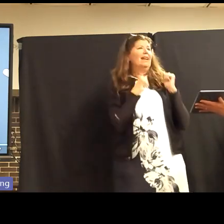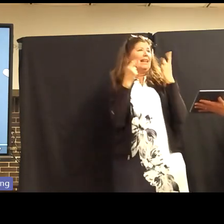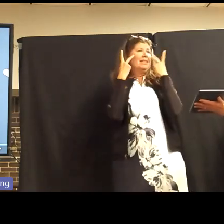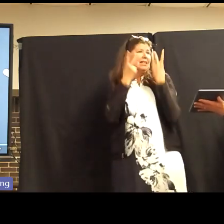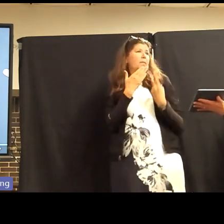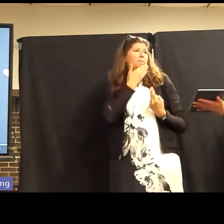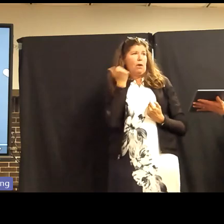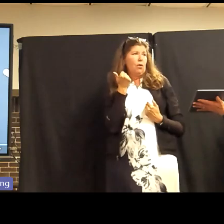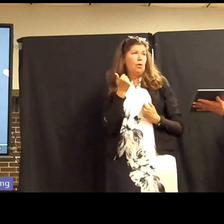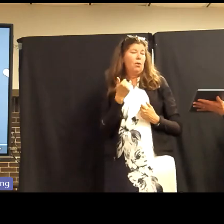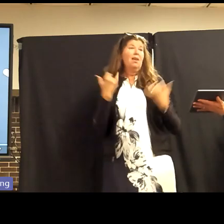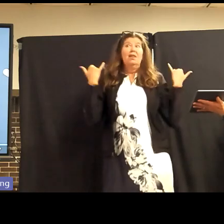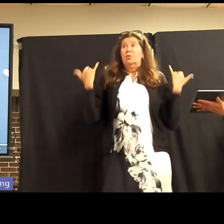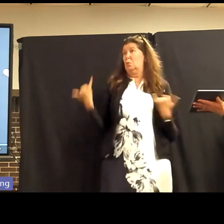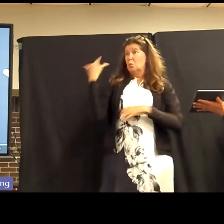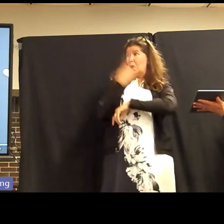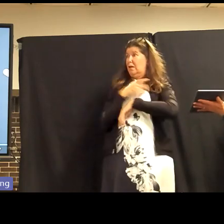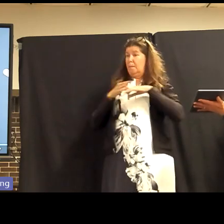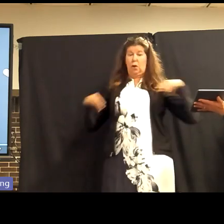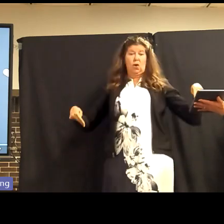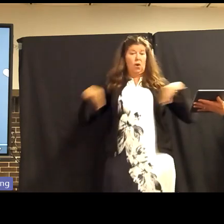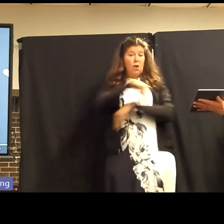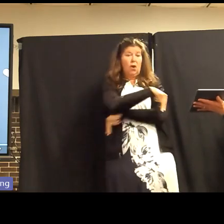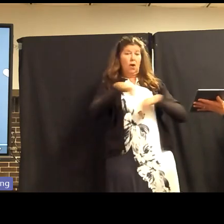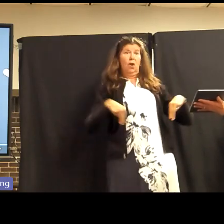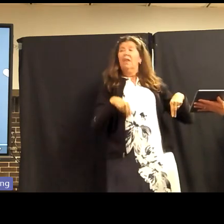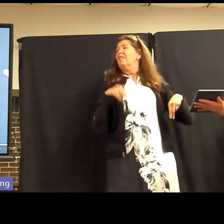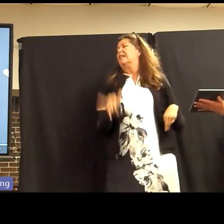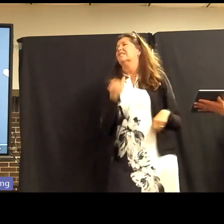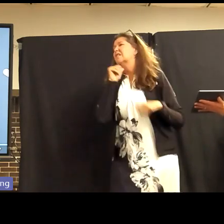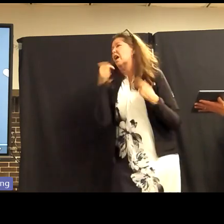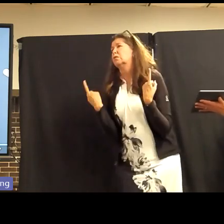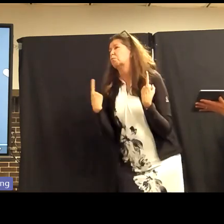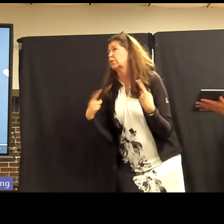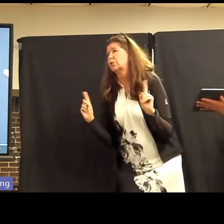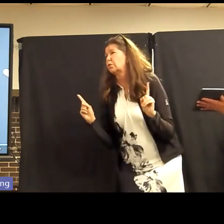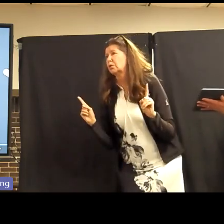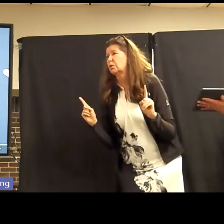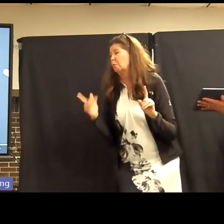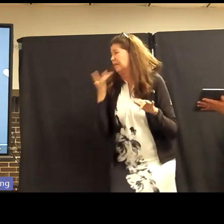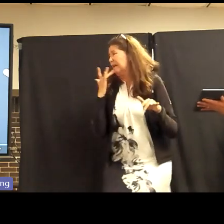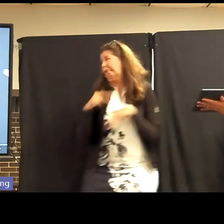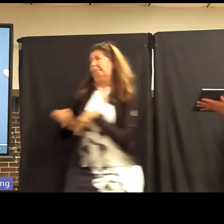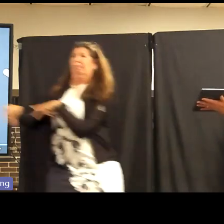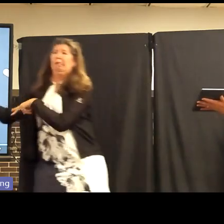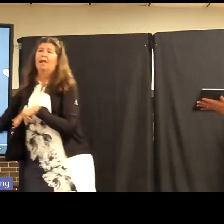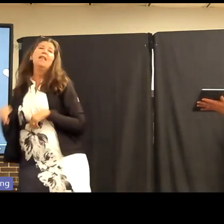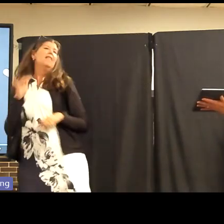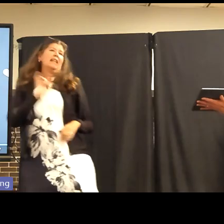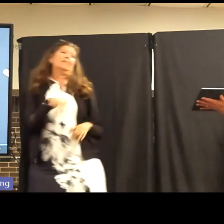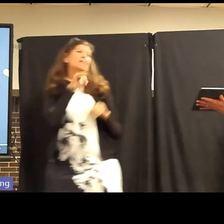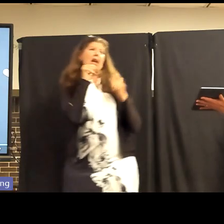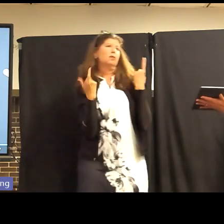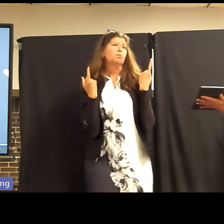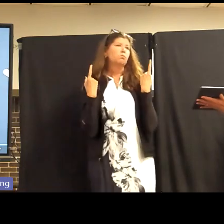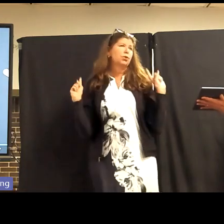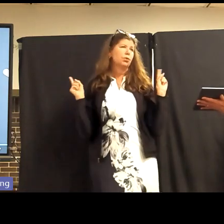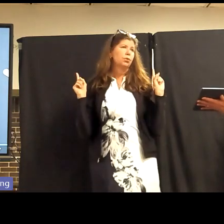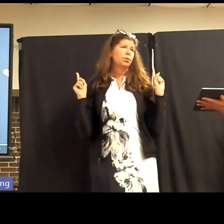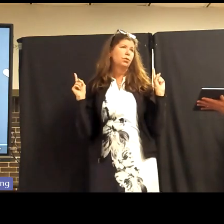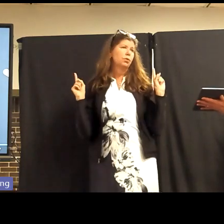can actually see your faces in conjunction with the interpreted message. Even what we've had happening up here